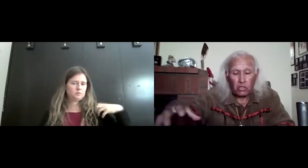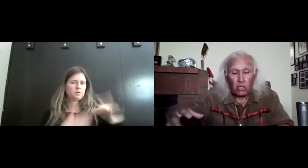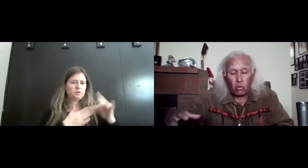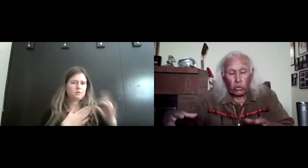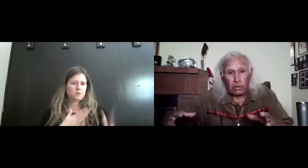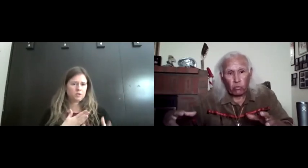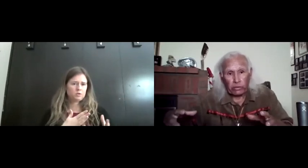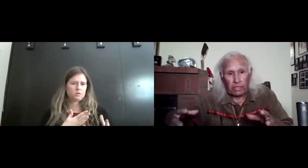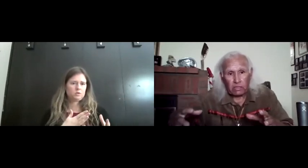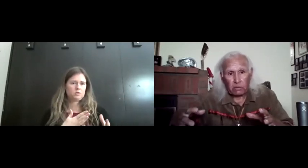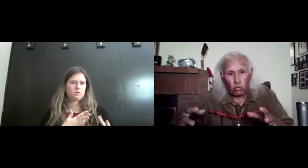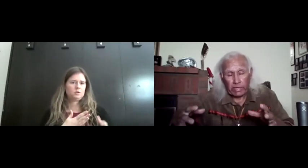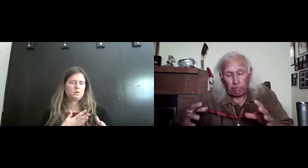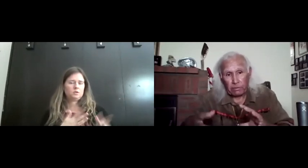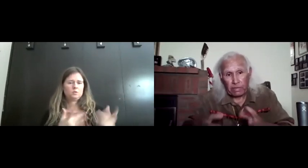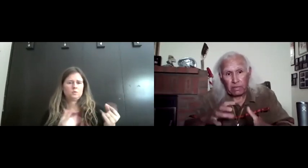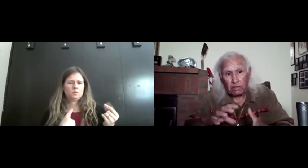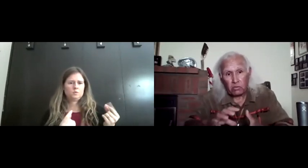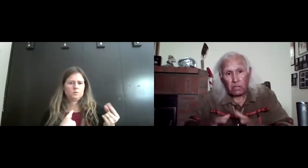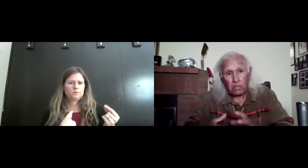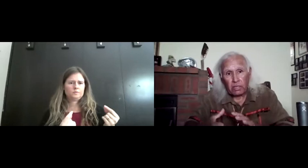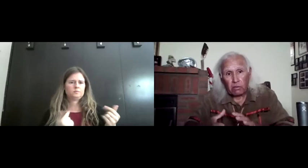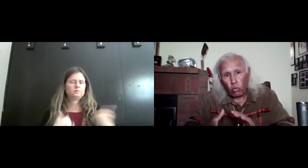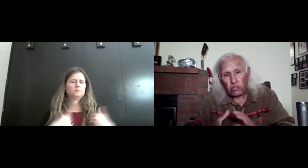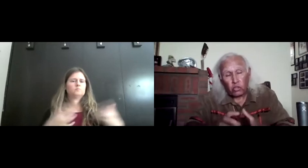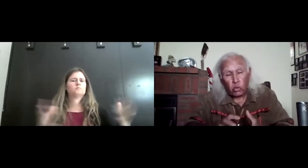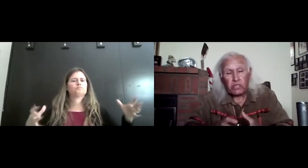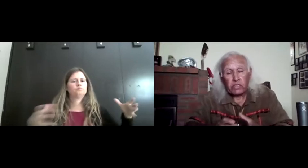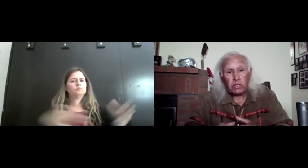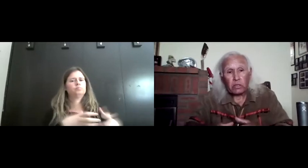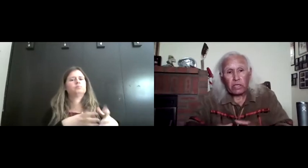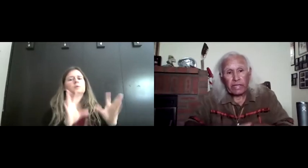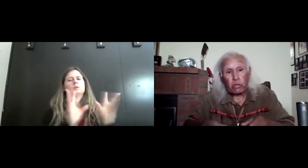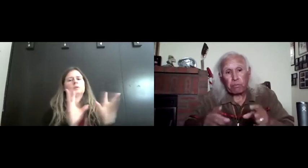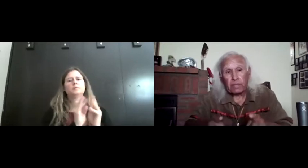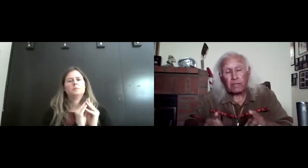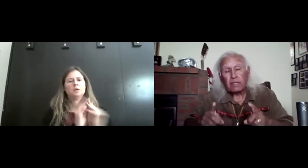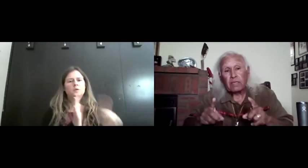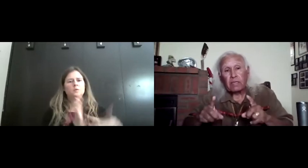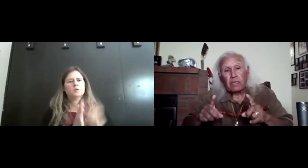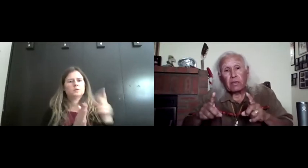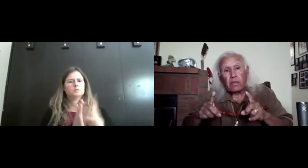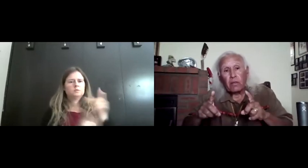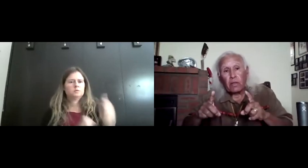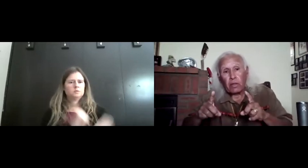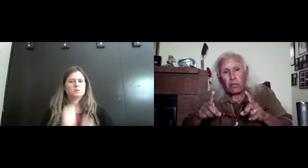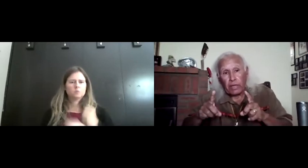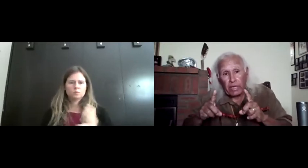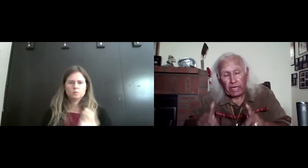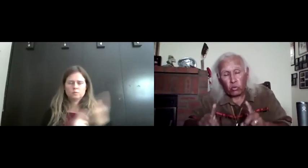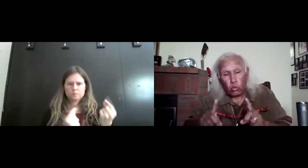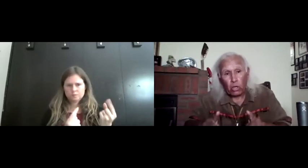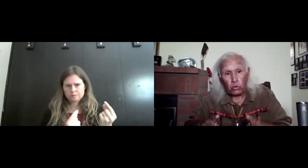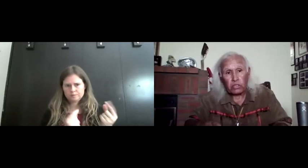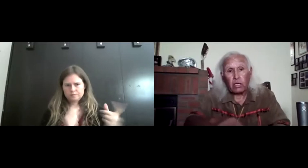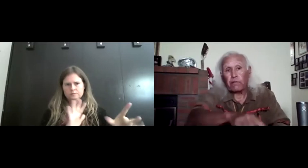islands would have big meetings once or twice a year, and they would pick the